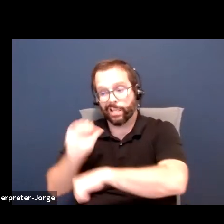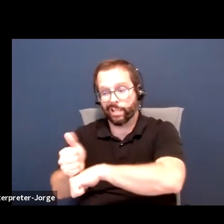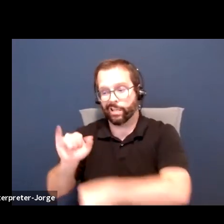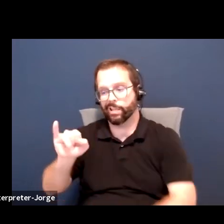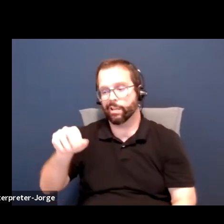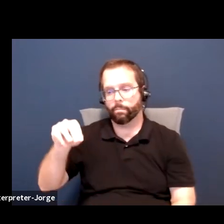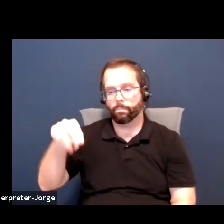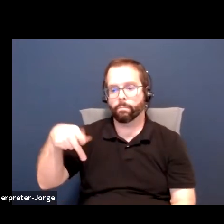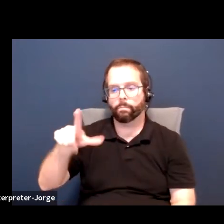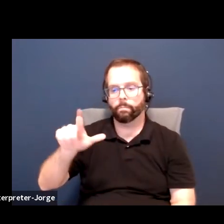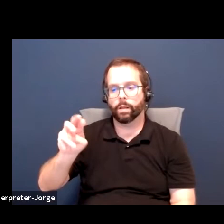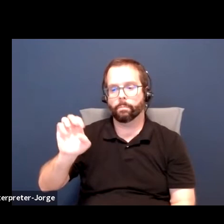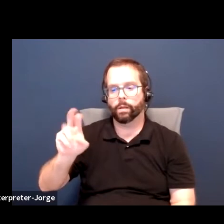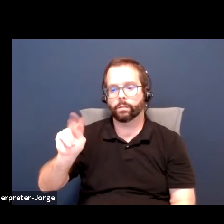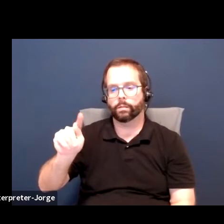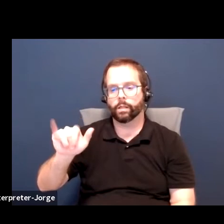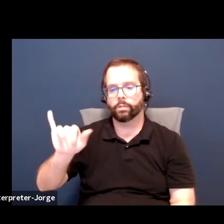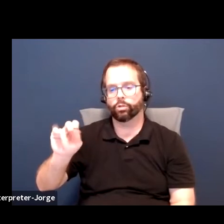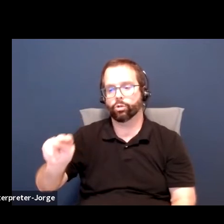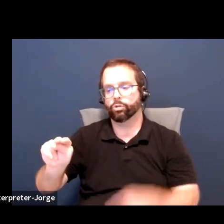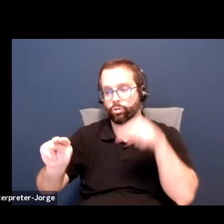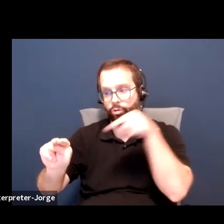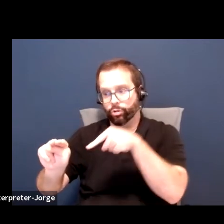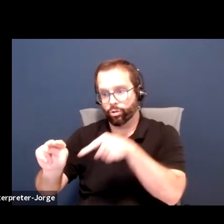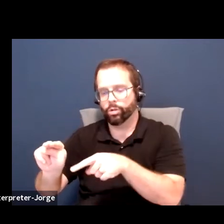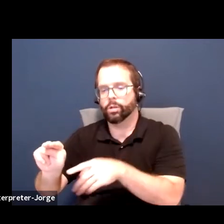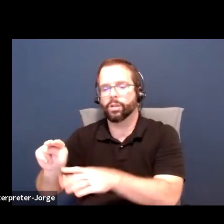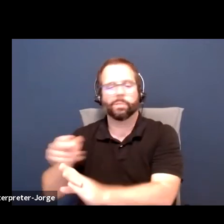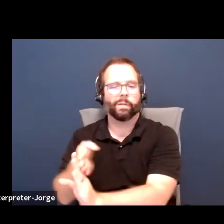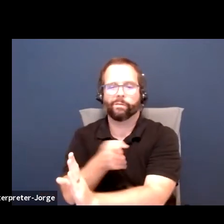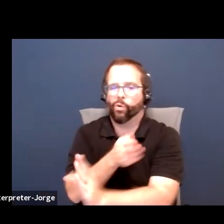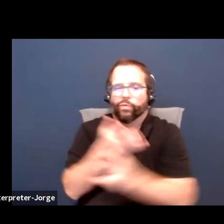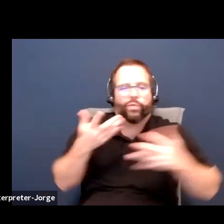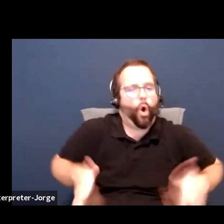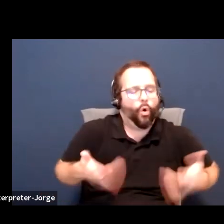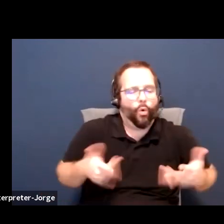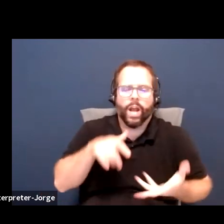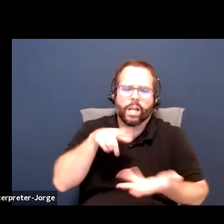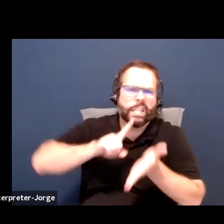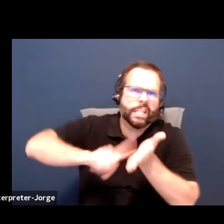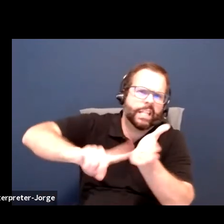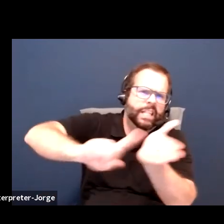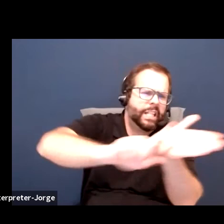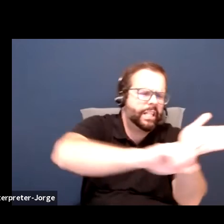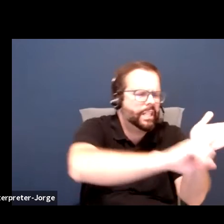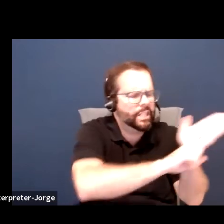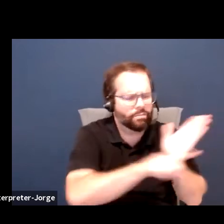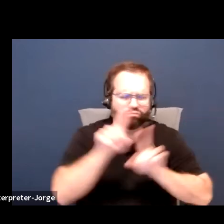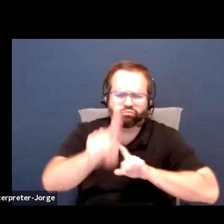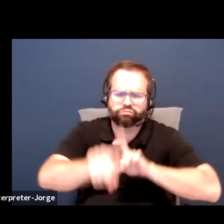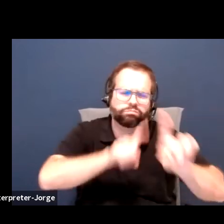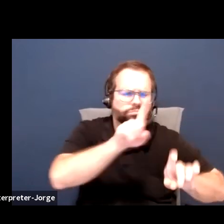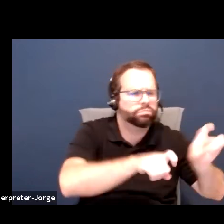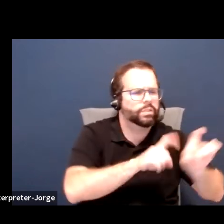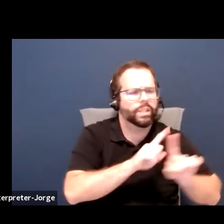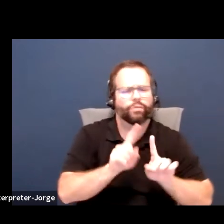information from a wide variety of stakeholders and looking internally at information that's helping us figure